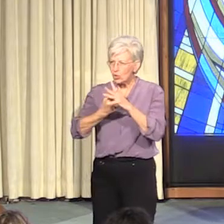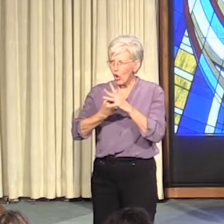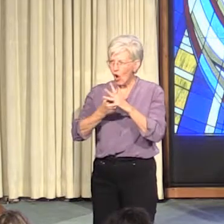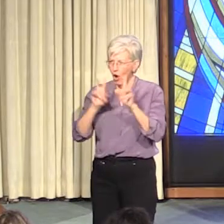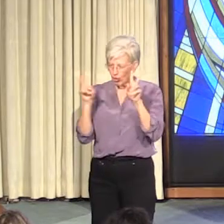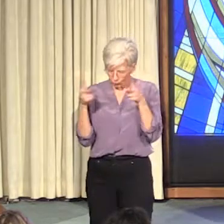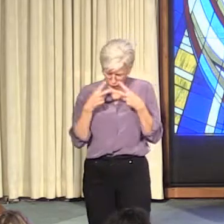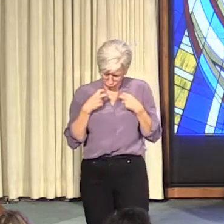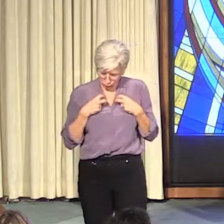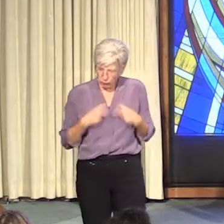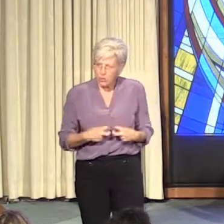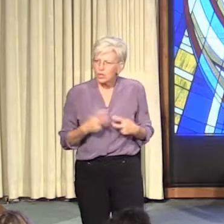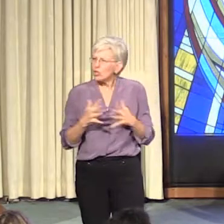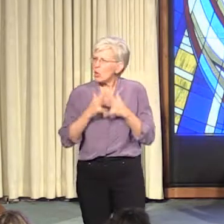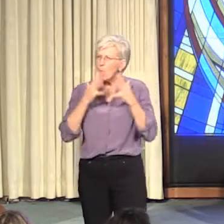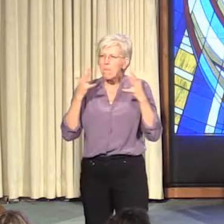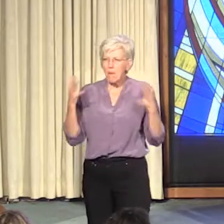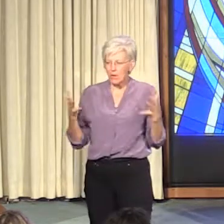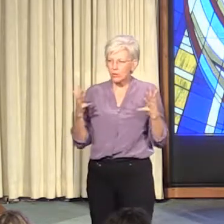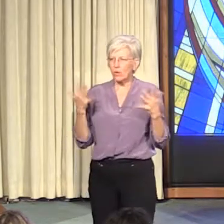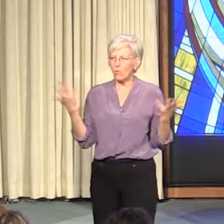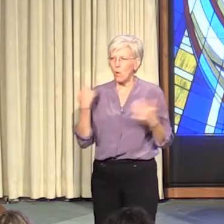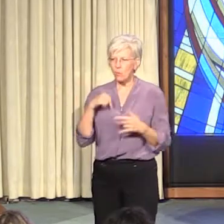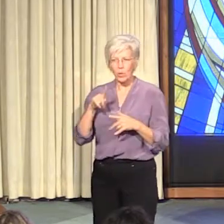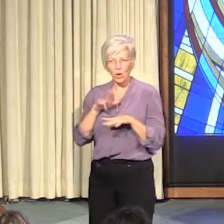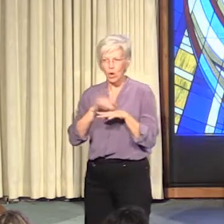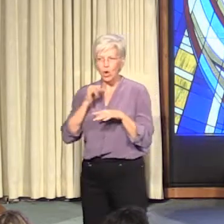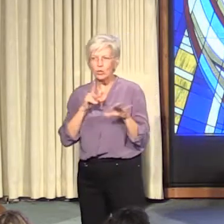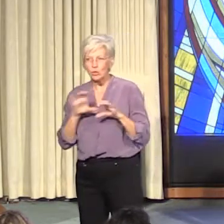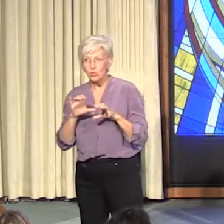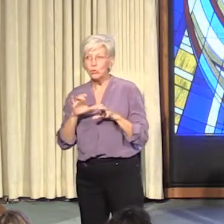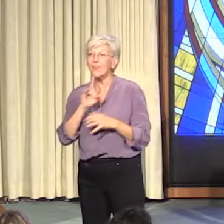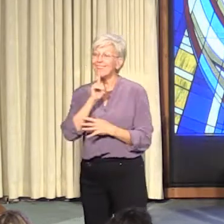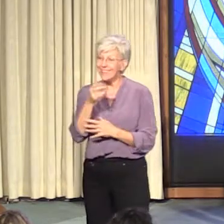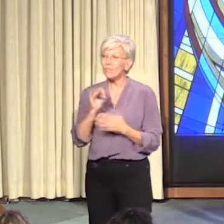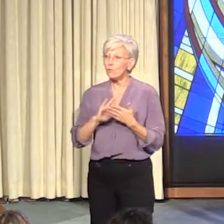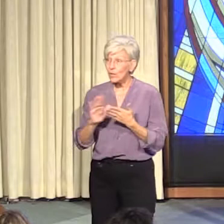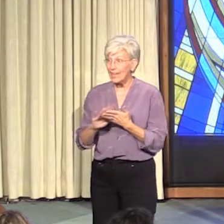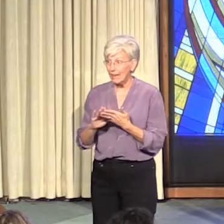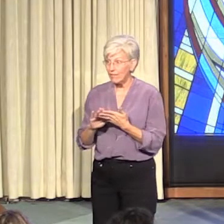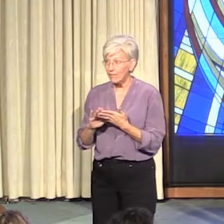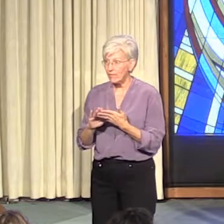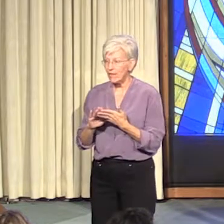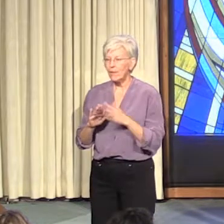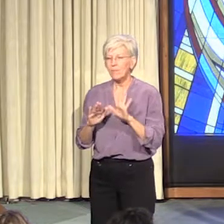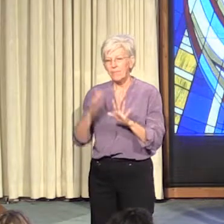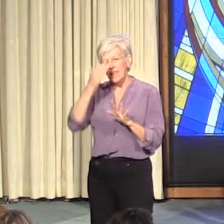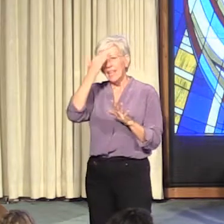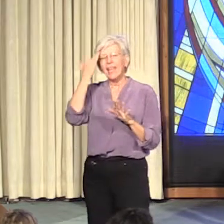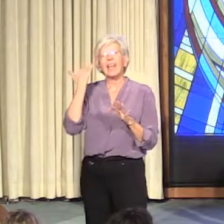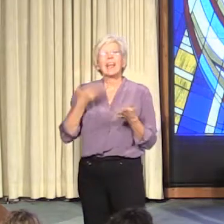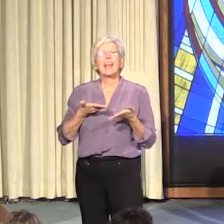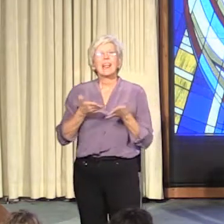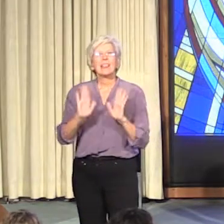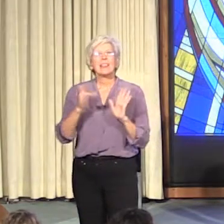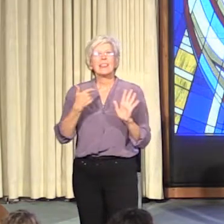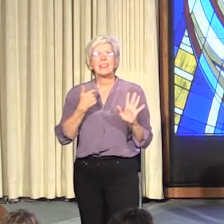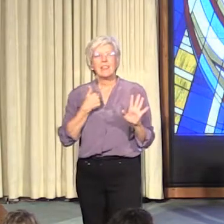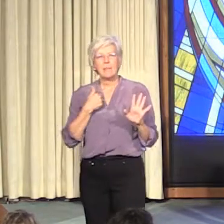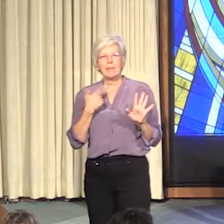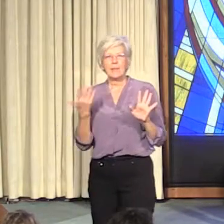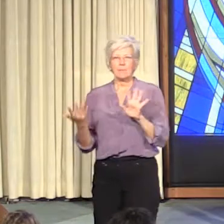inside, so much of what it is that we are called to do is forgive. And let me frame forgiveness for